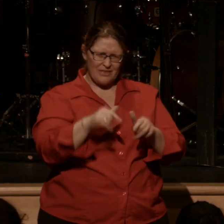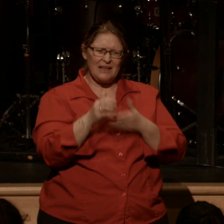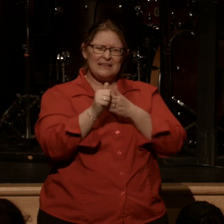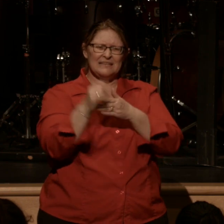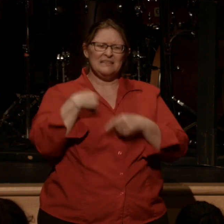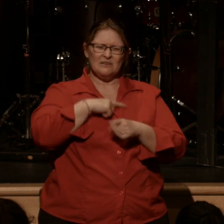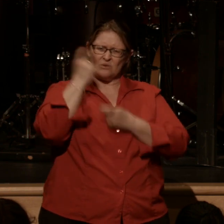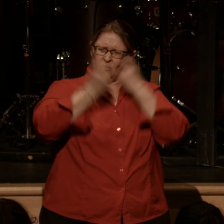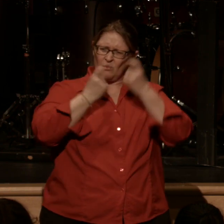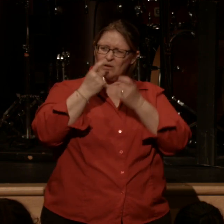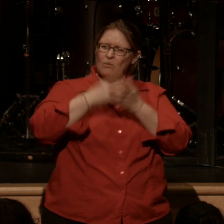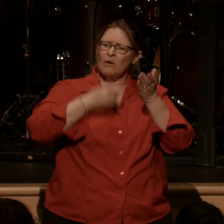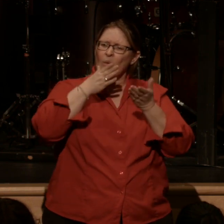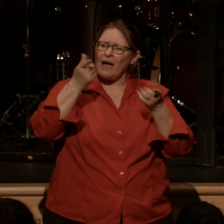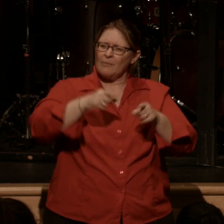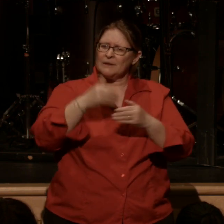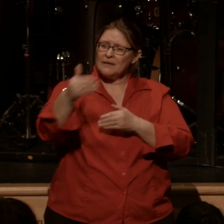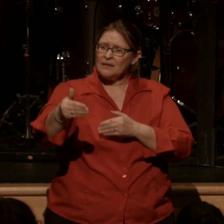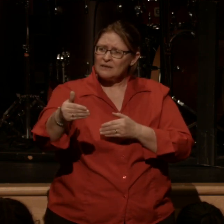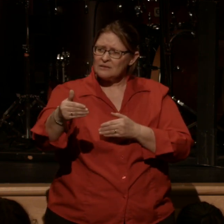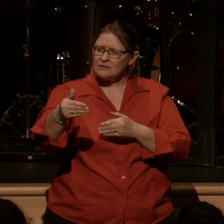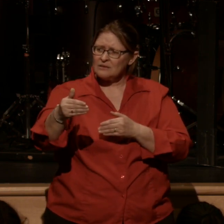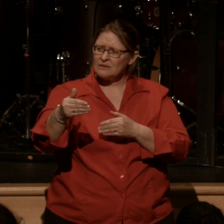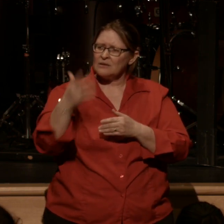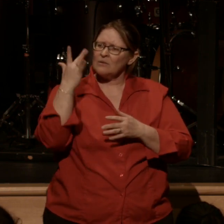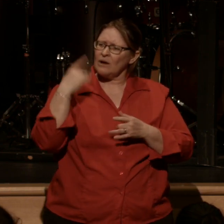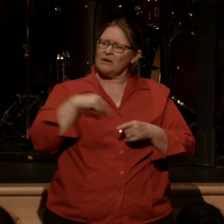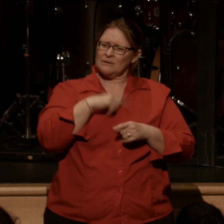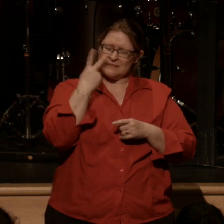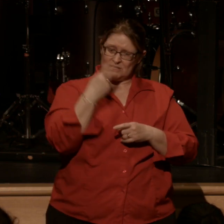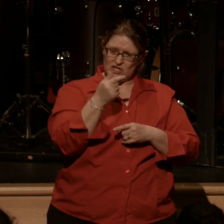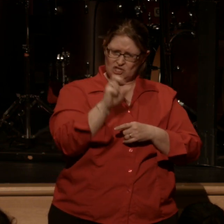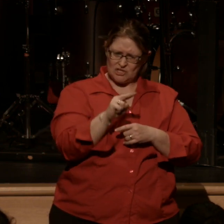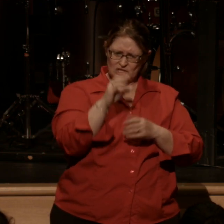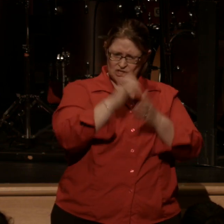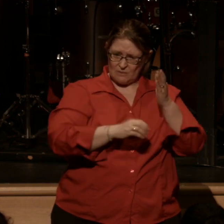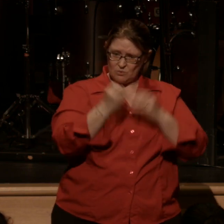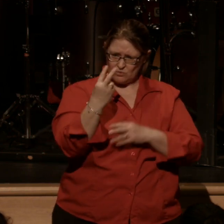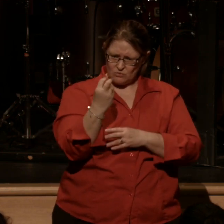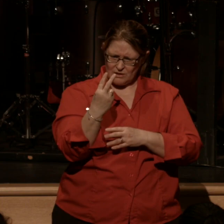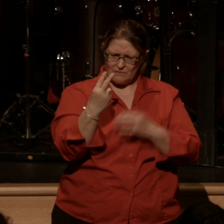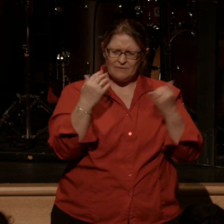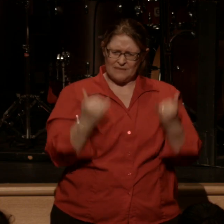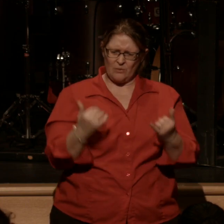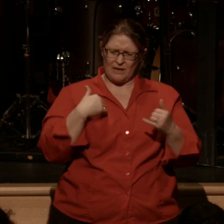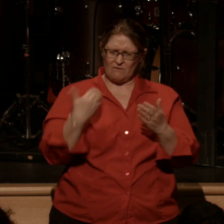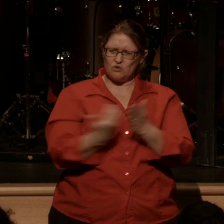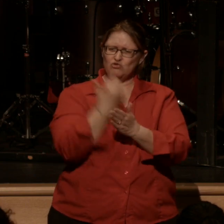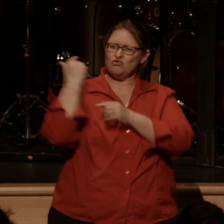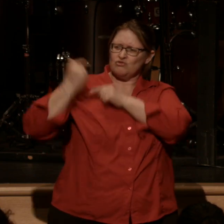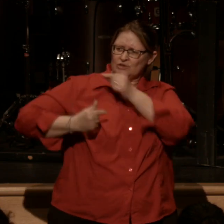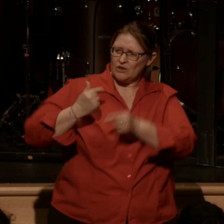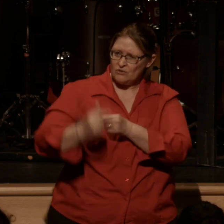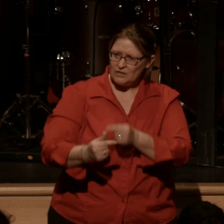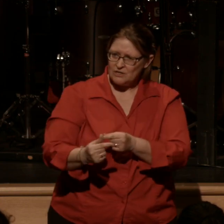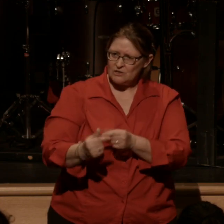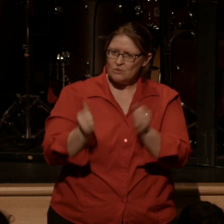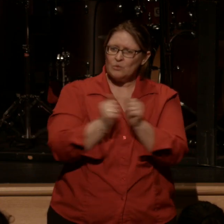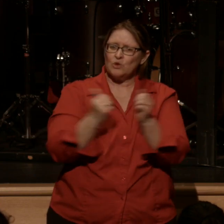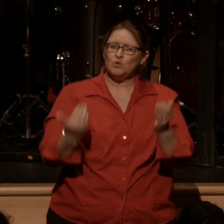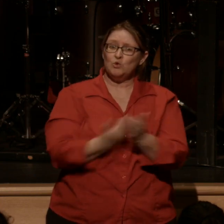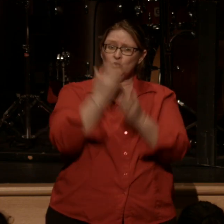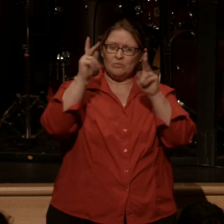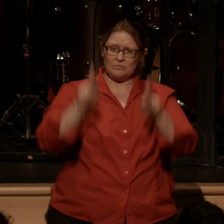what is going to happen next? Because when we come to Genesis chapter 12, we now have a new generation with a